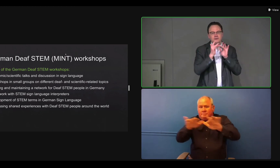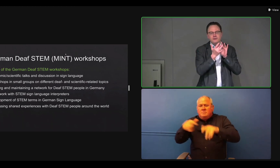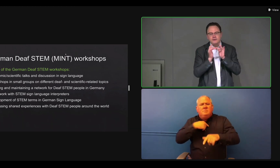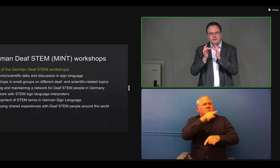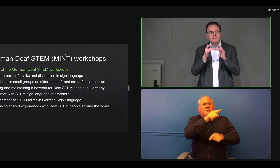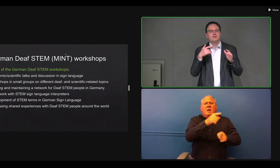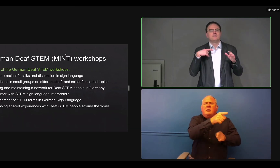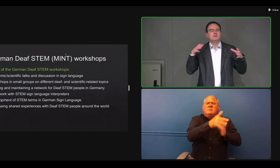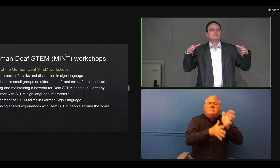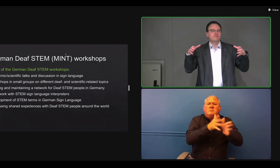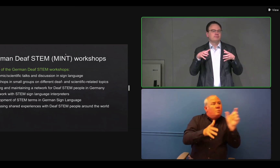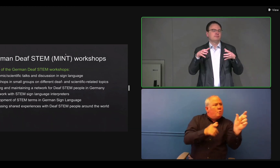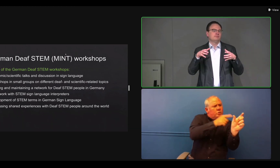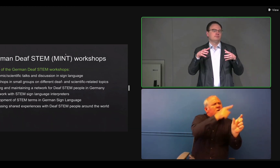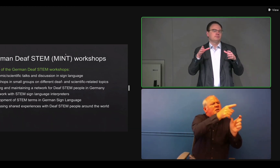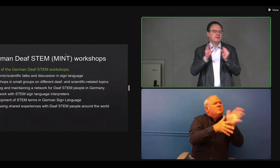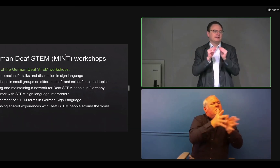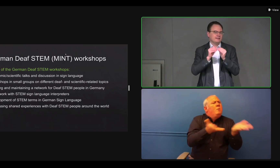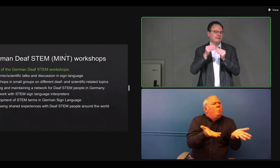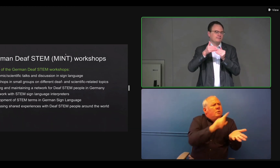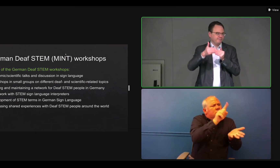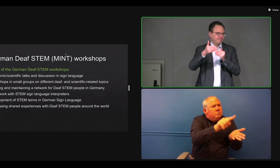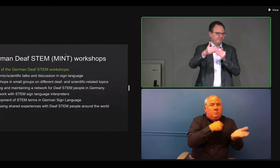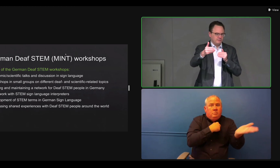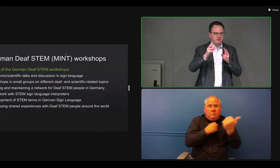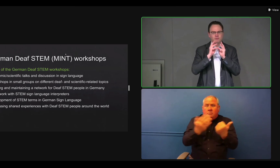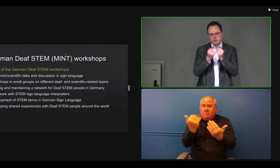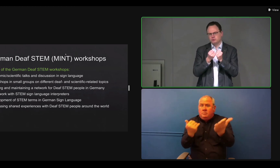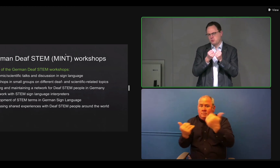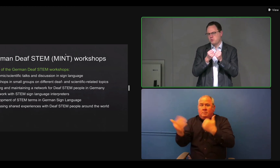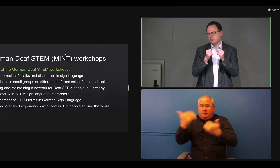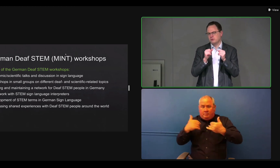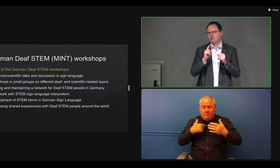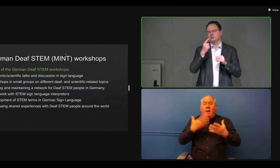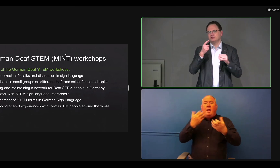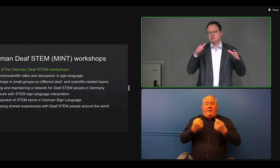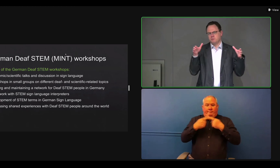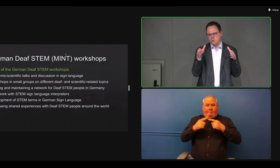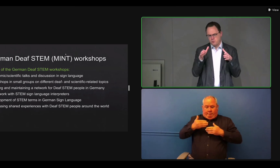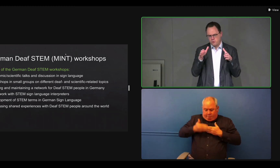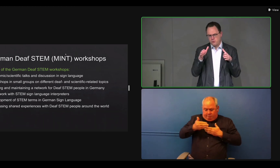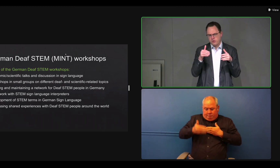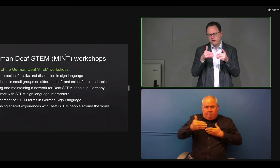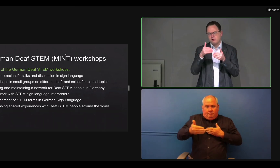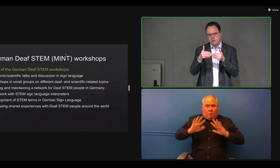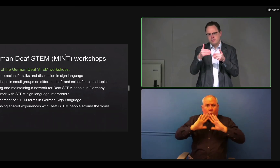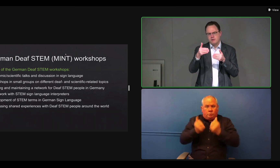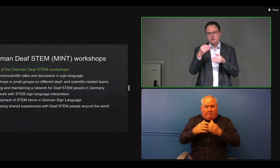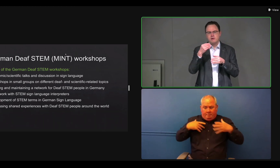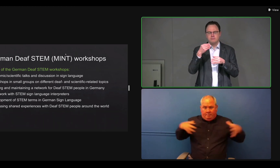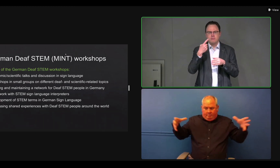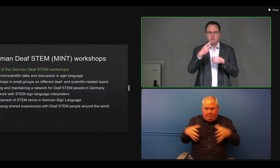to colleagues who work in the fields, in the STEM fields, and have created a series of